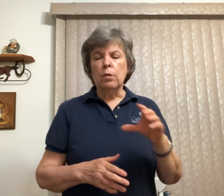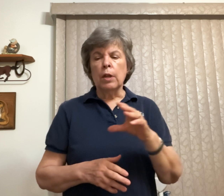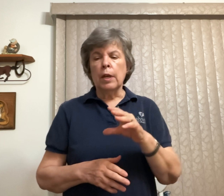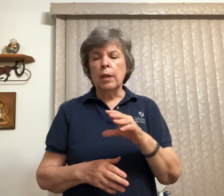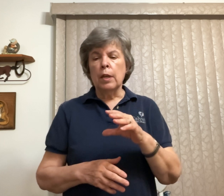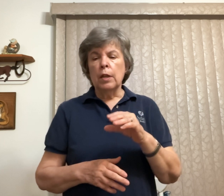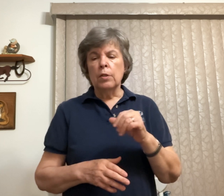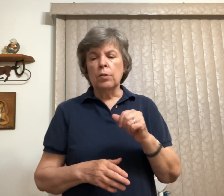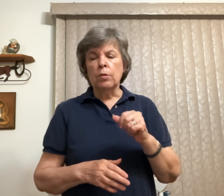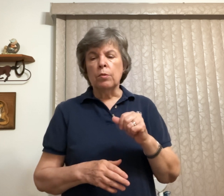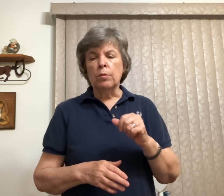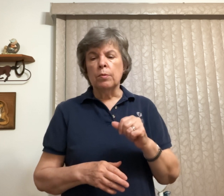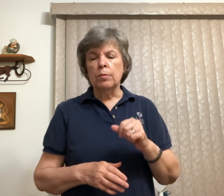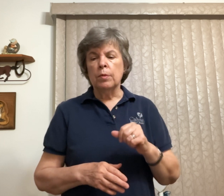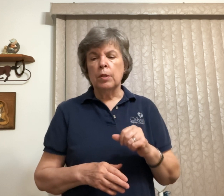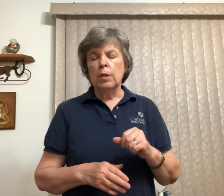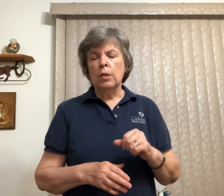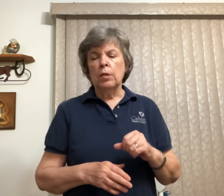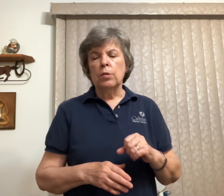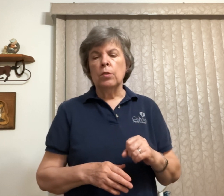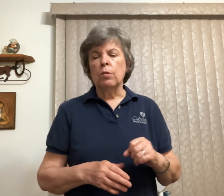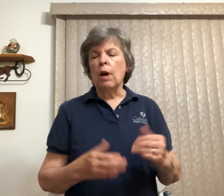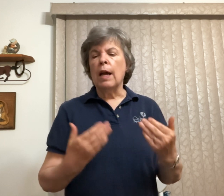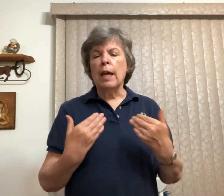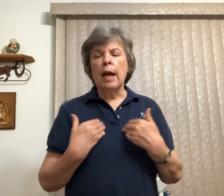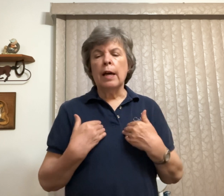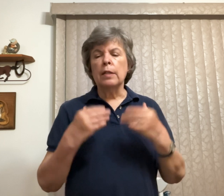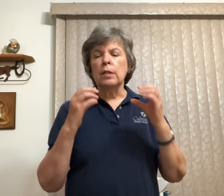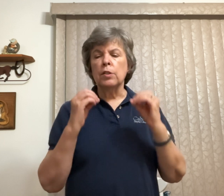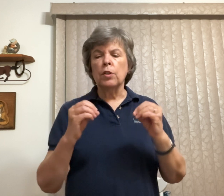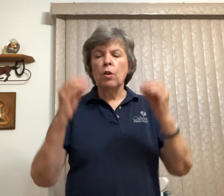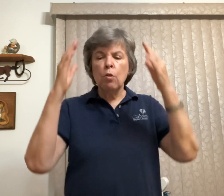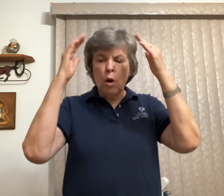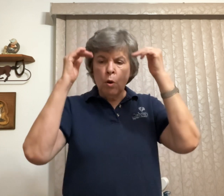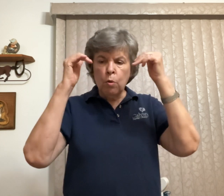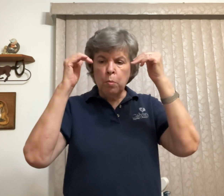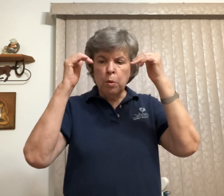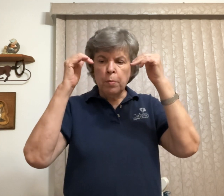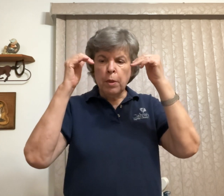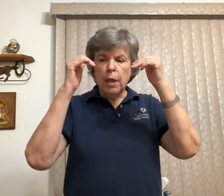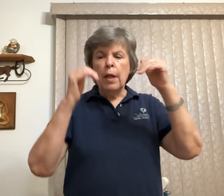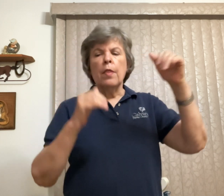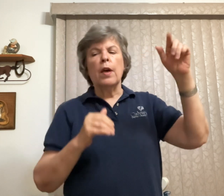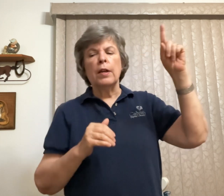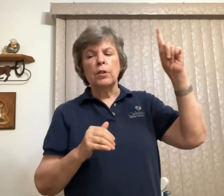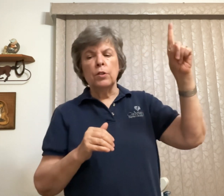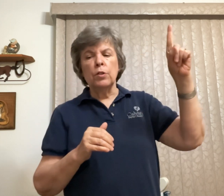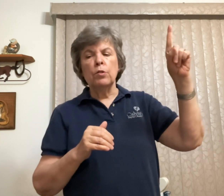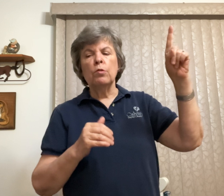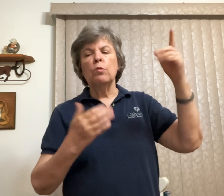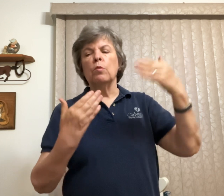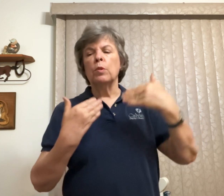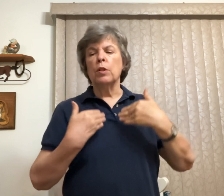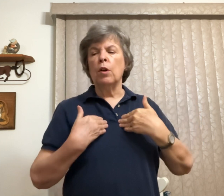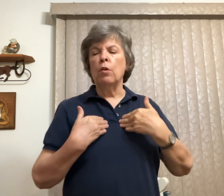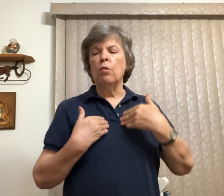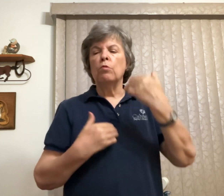Okay, so I had no hope that you would own